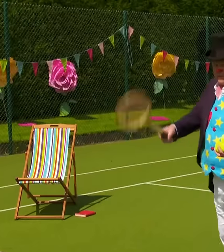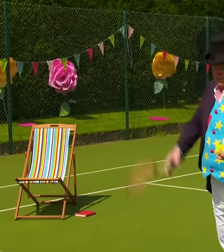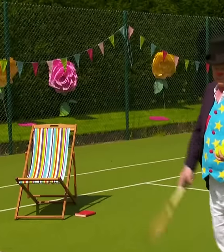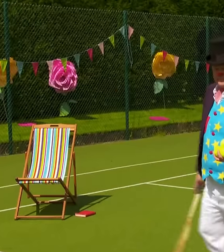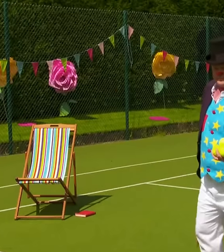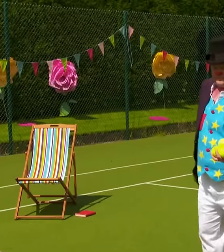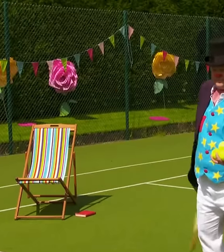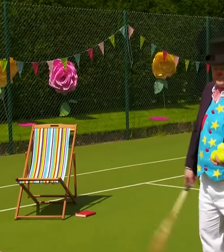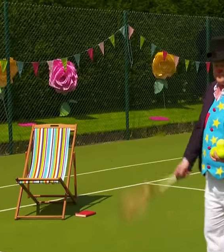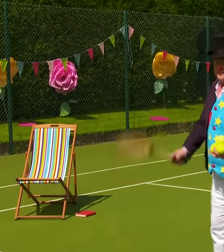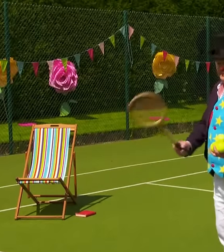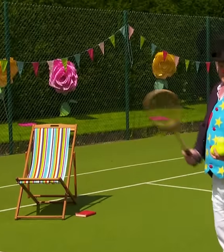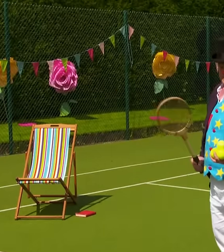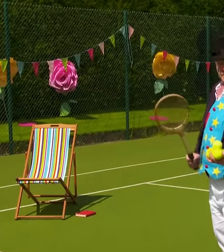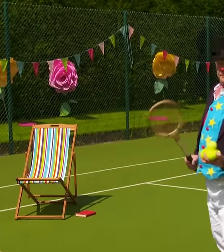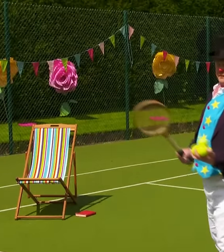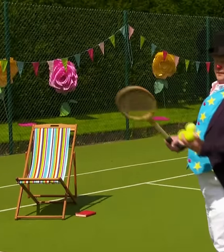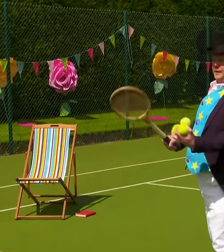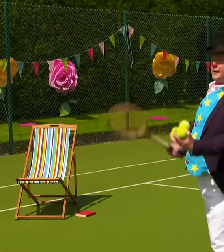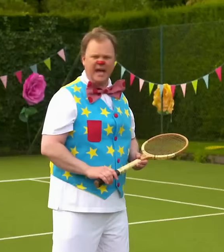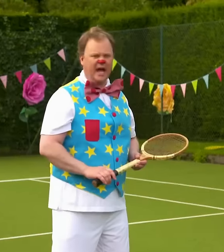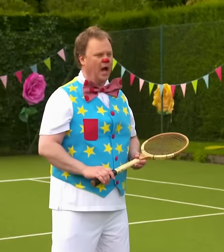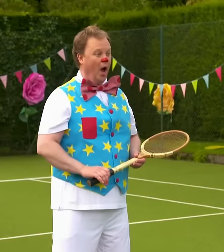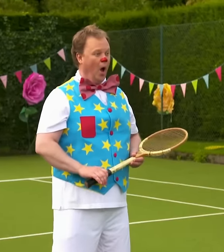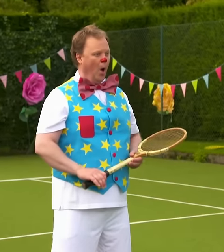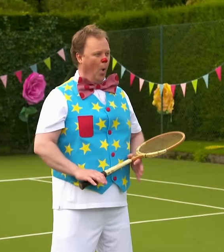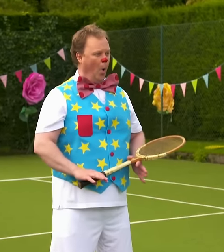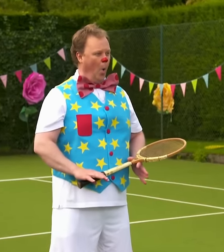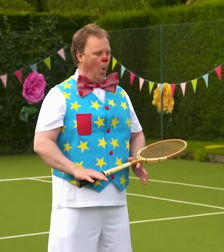It looks like Lord Tumble is about to serve.